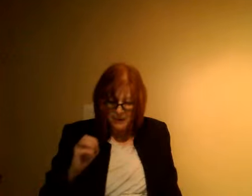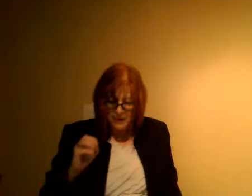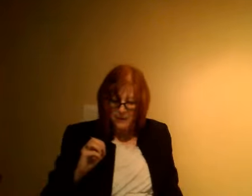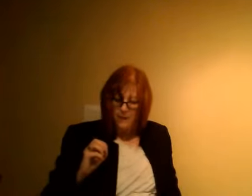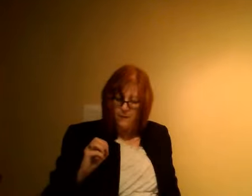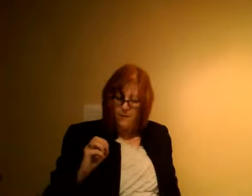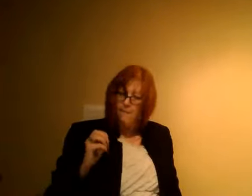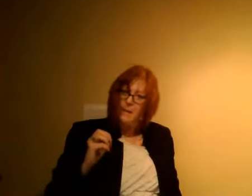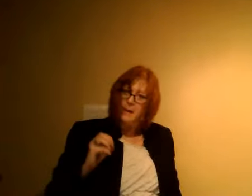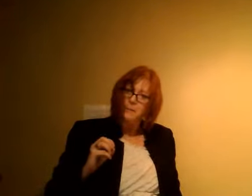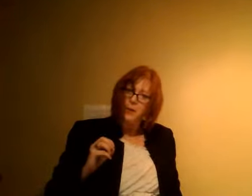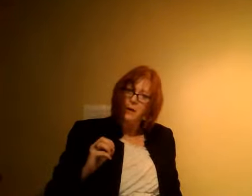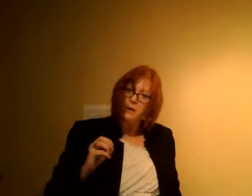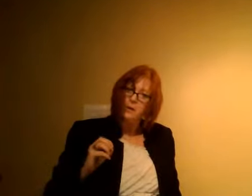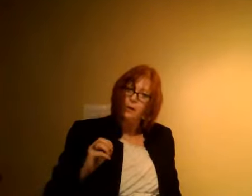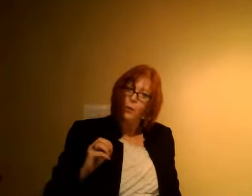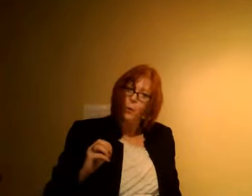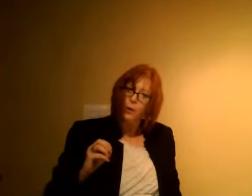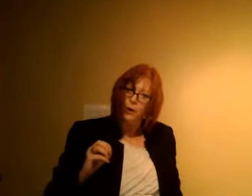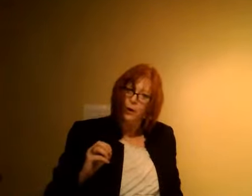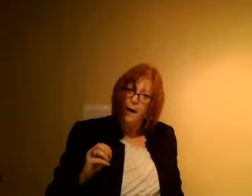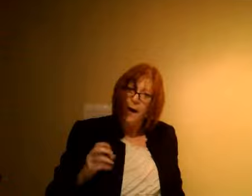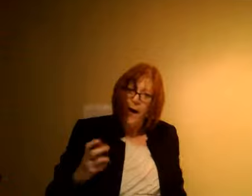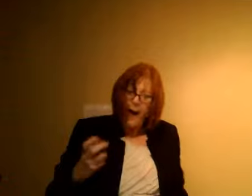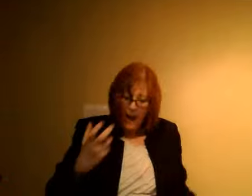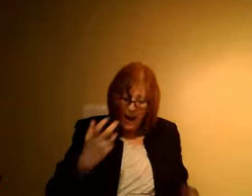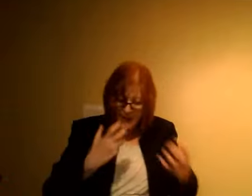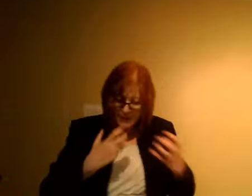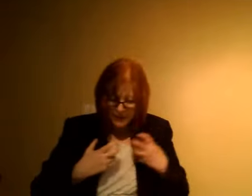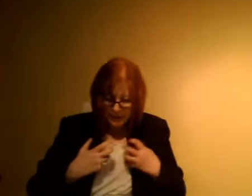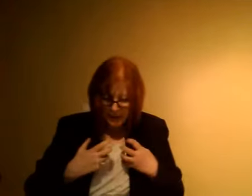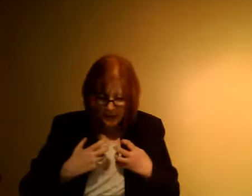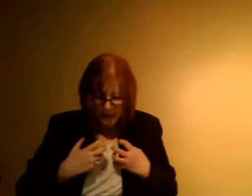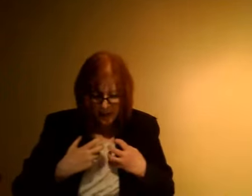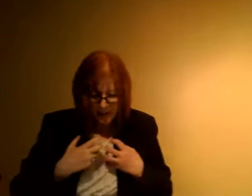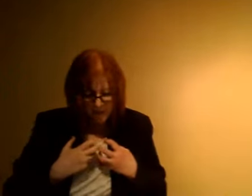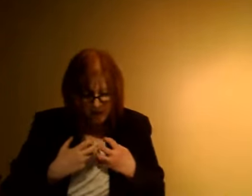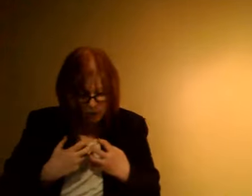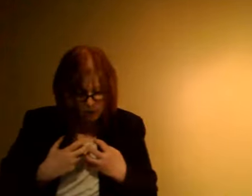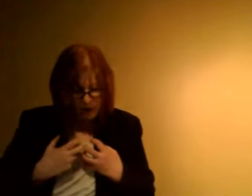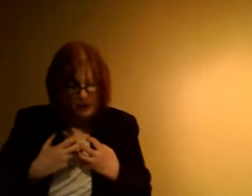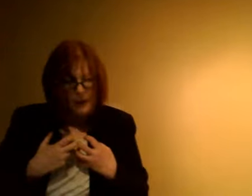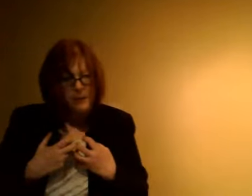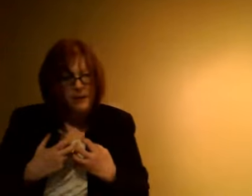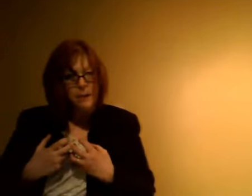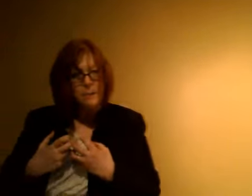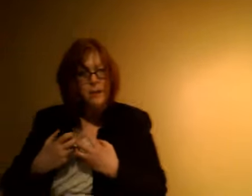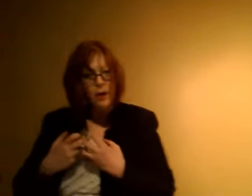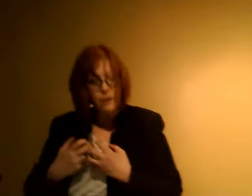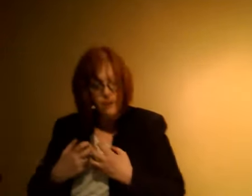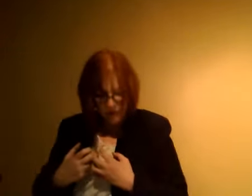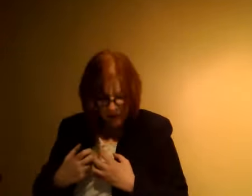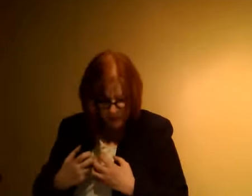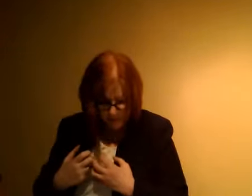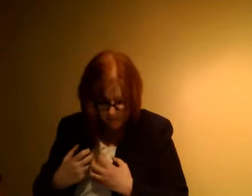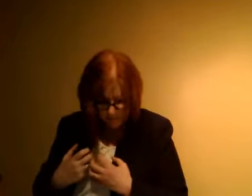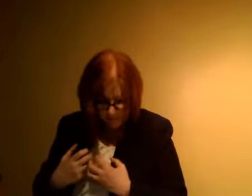Practice, however, makes the process go quicker, and eventually it becomes a reflexive